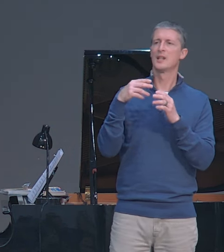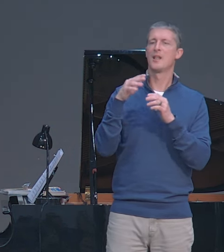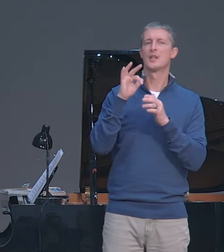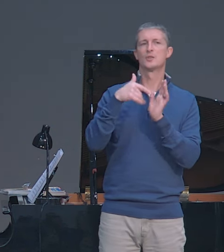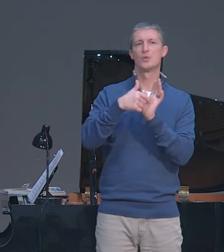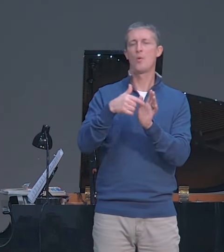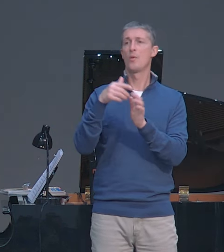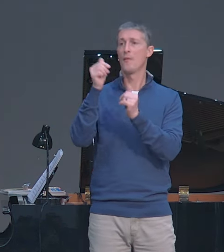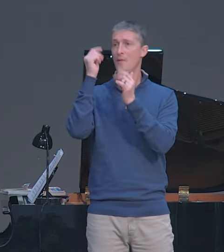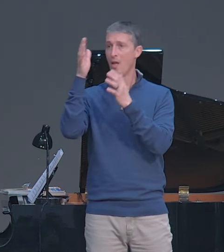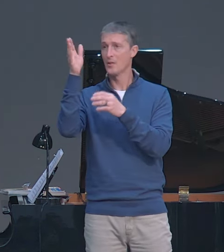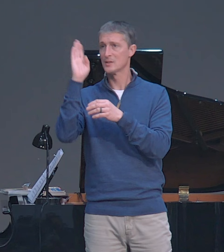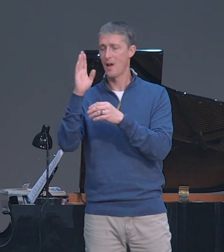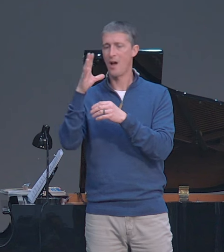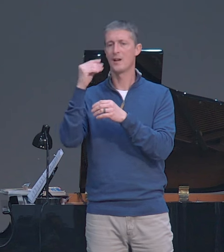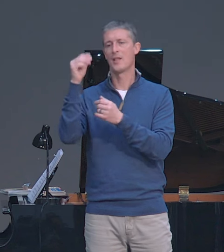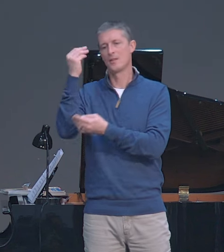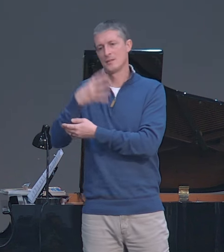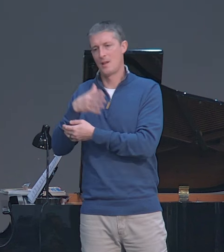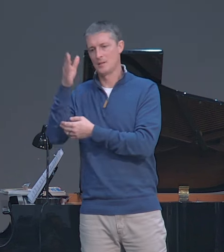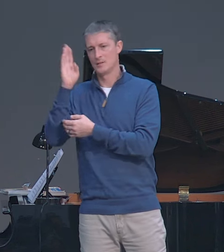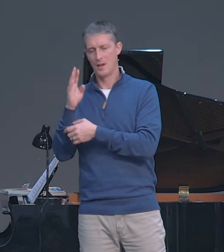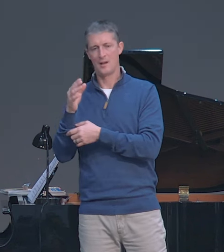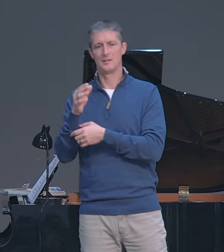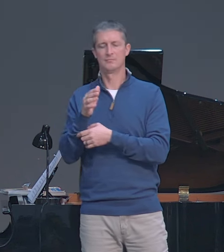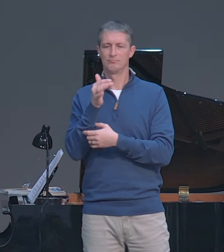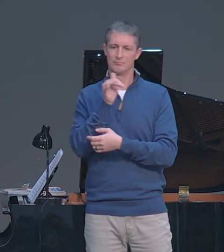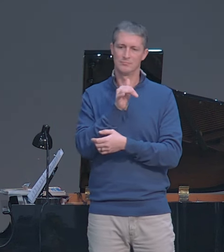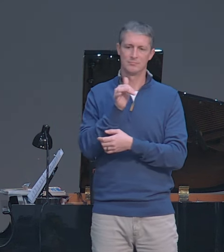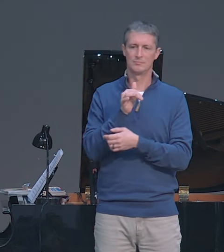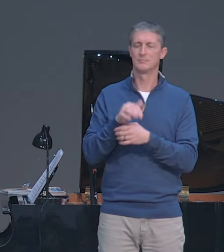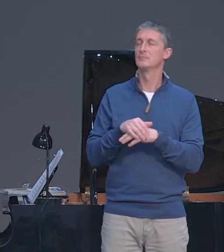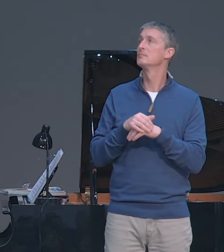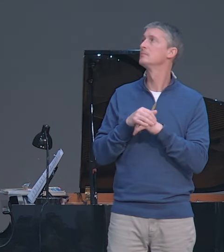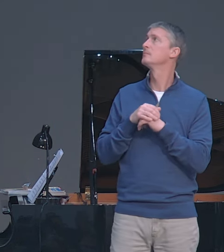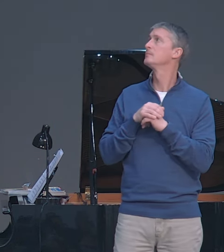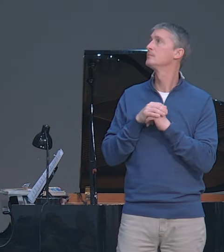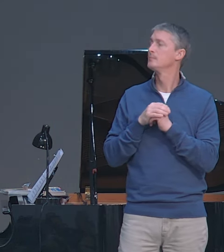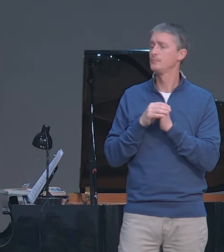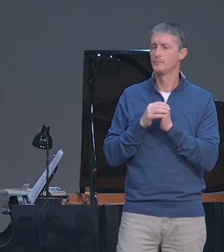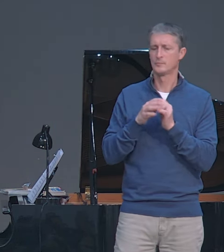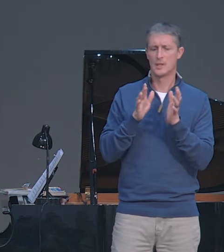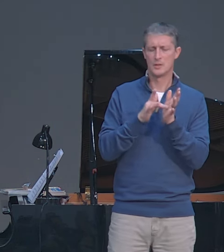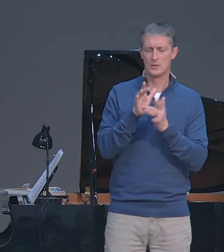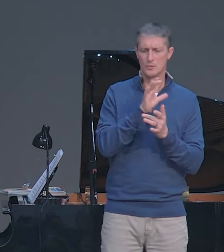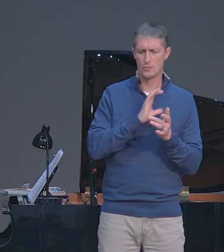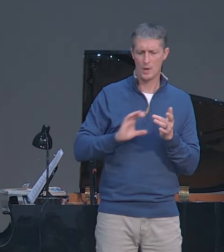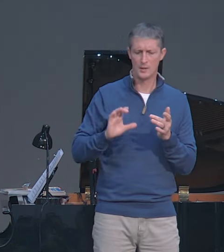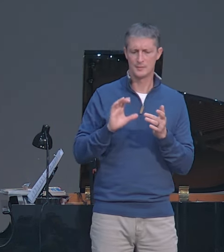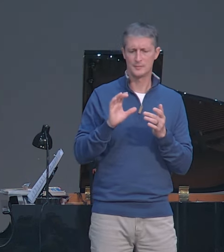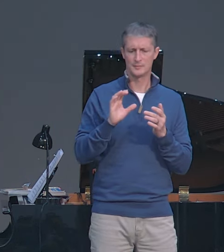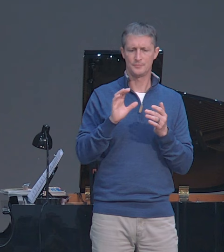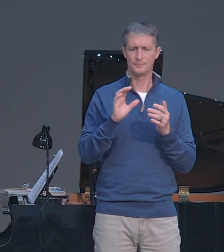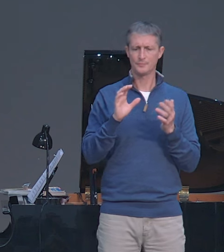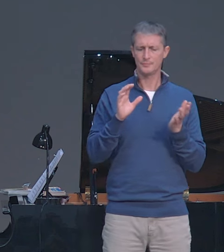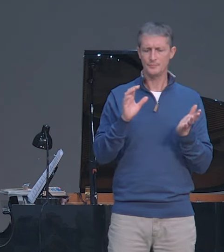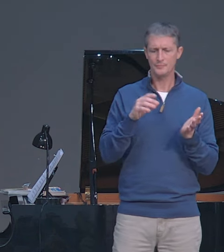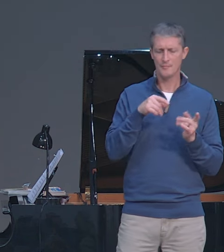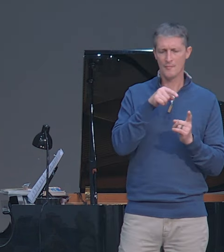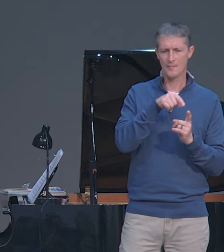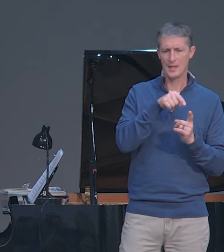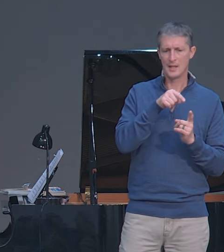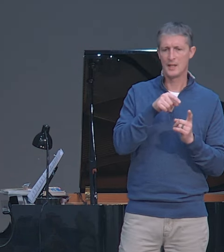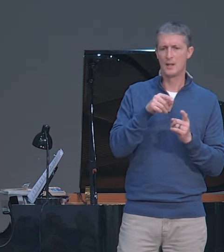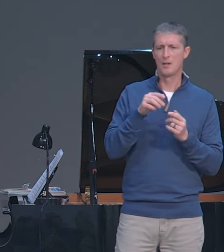God. Now, as the image of the invisible God, Jesus Christ actually enabled finite man to